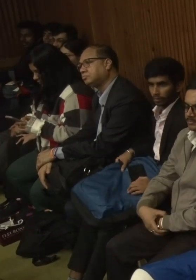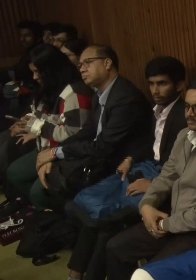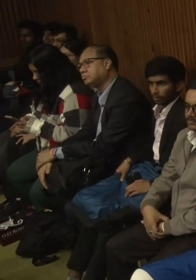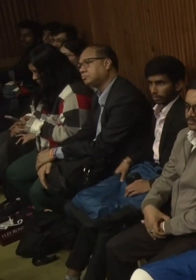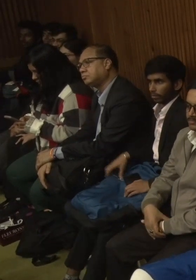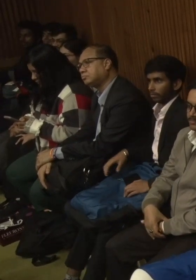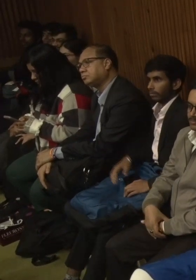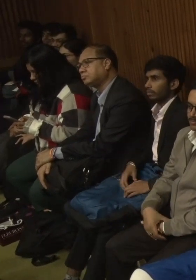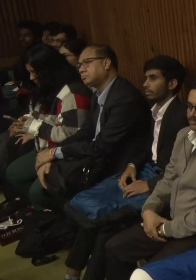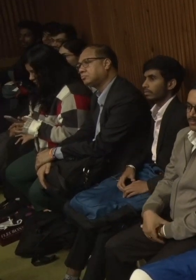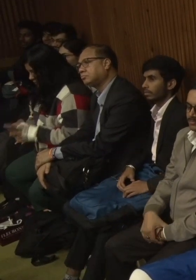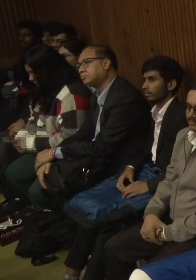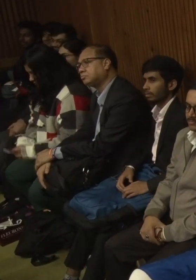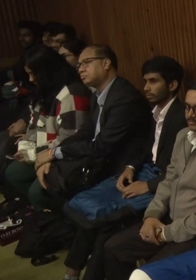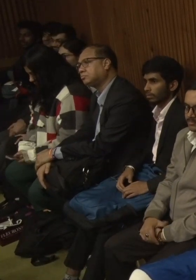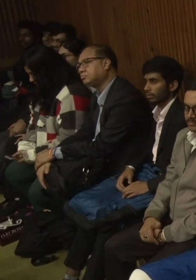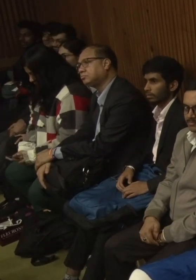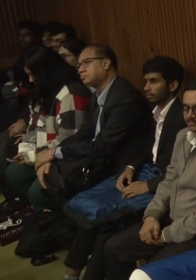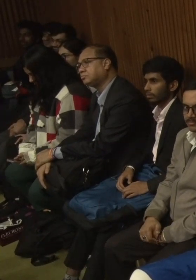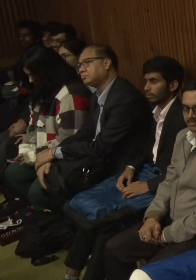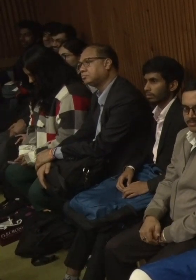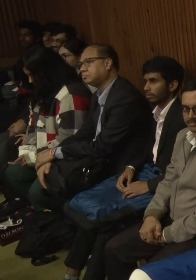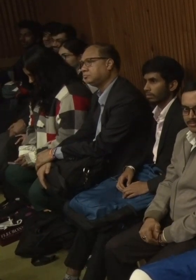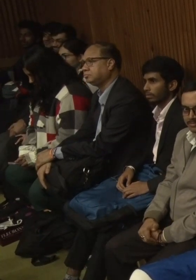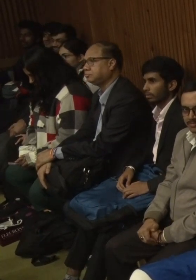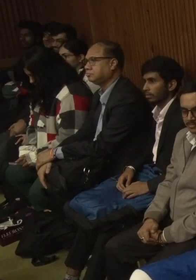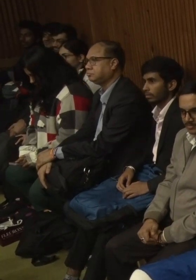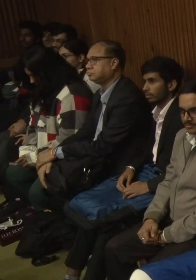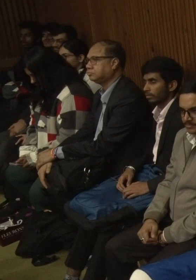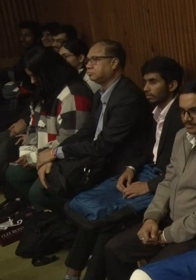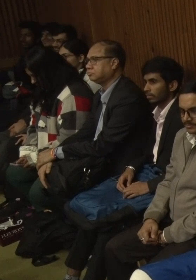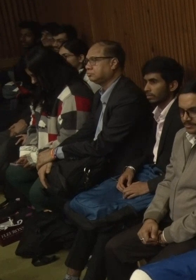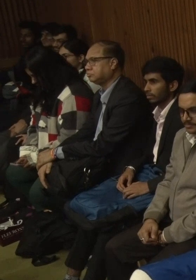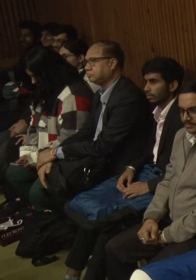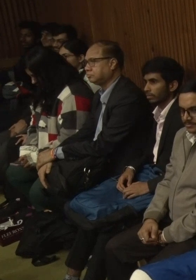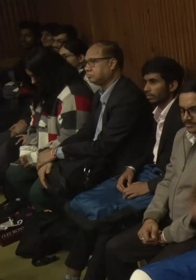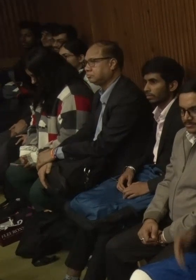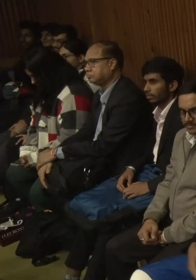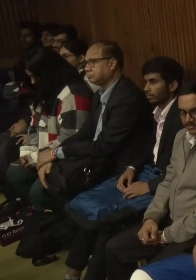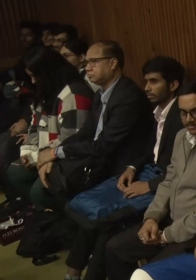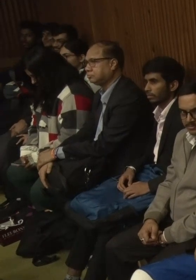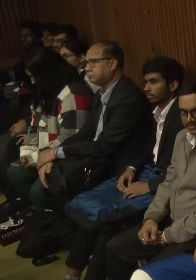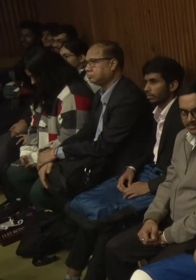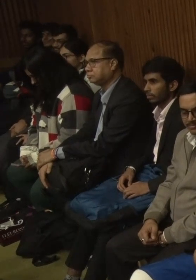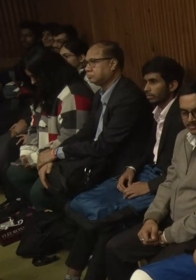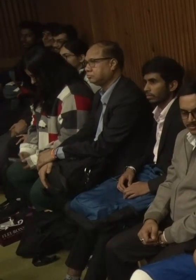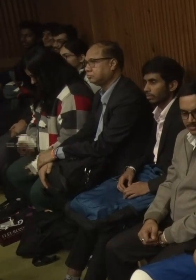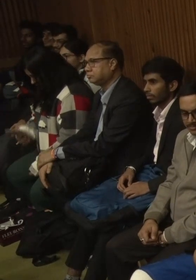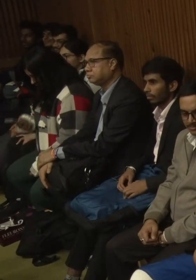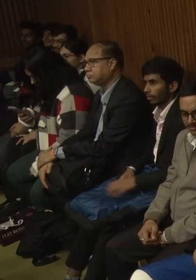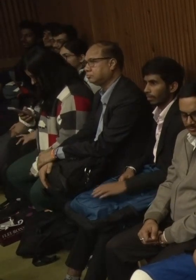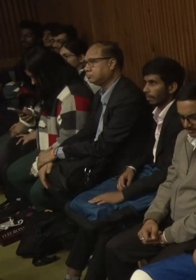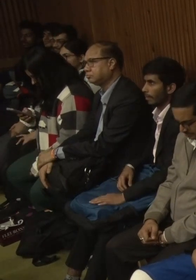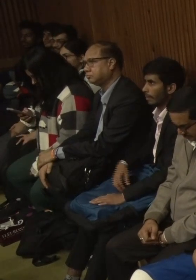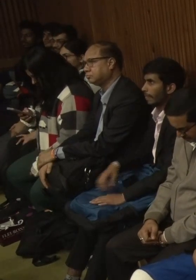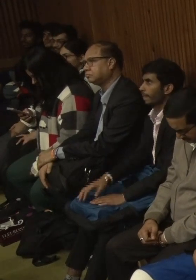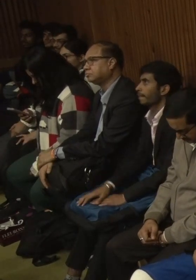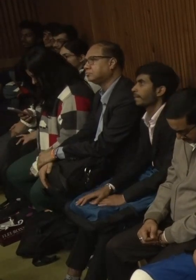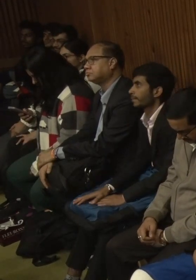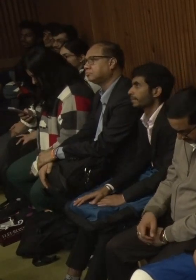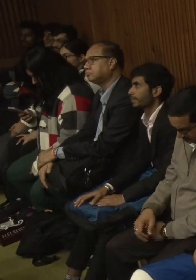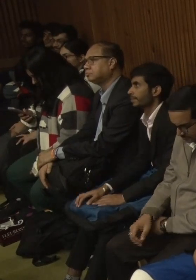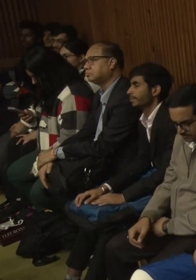does not have speech. Language, humans, where they are humans, there are many kinds of languages.